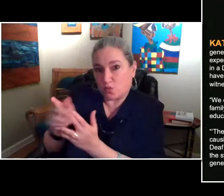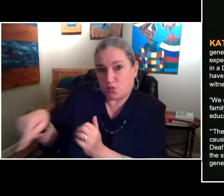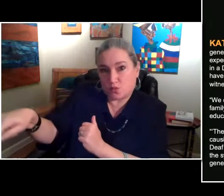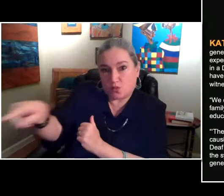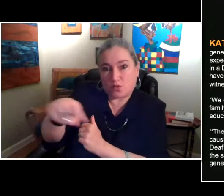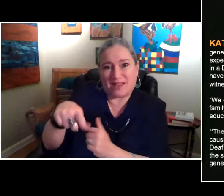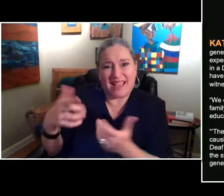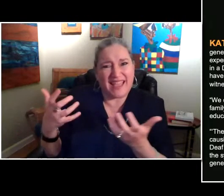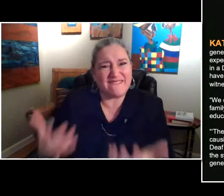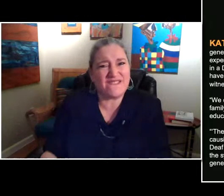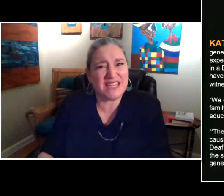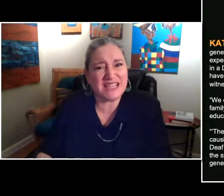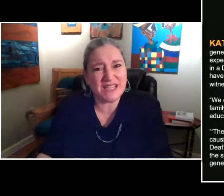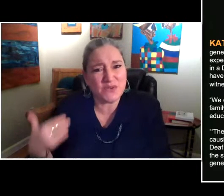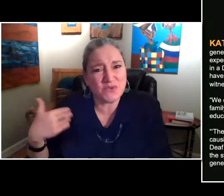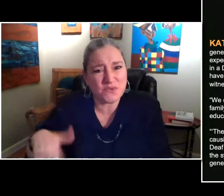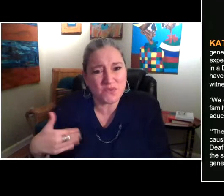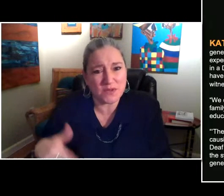day.